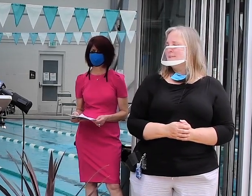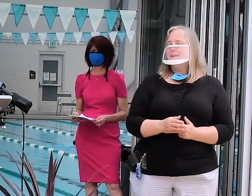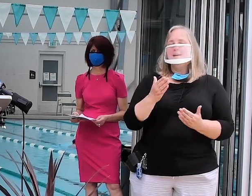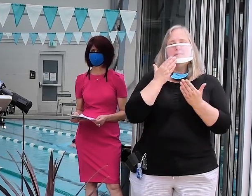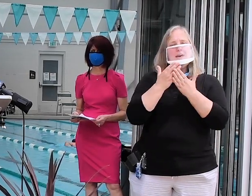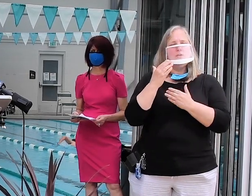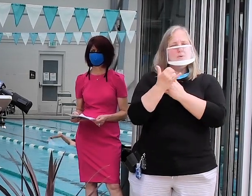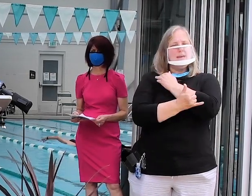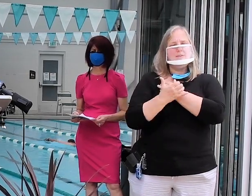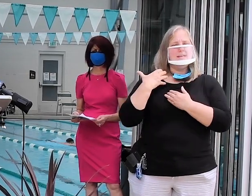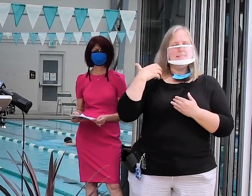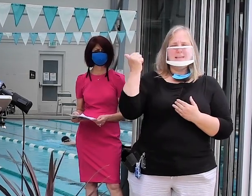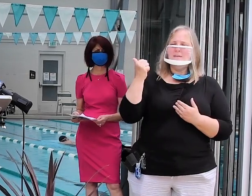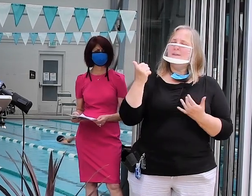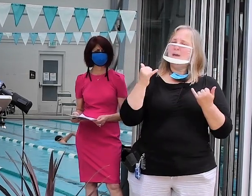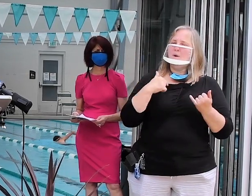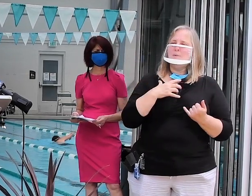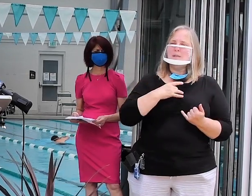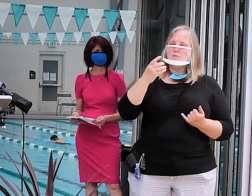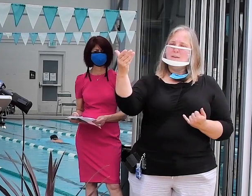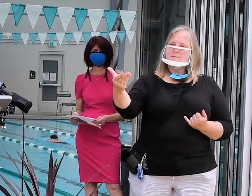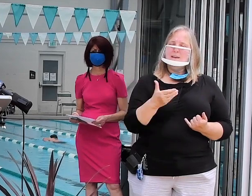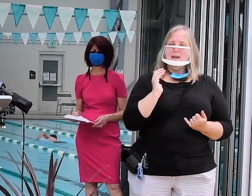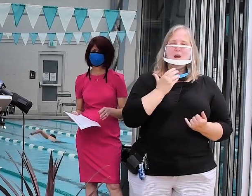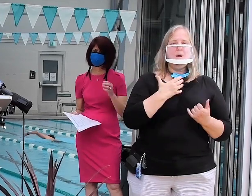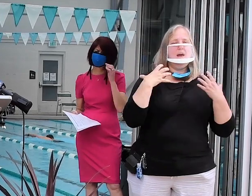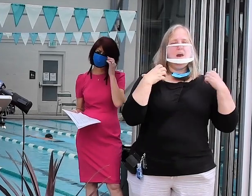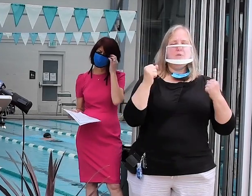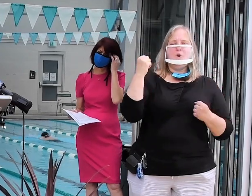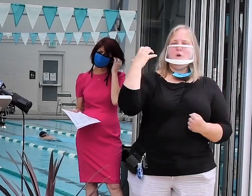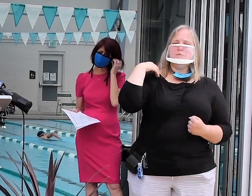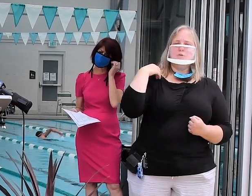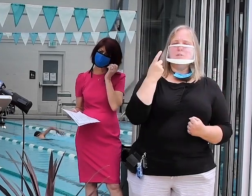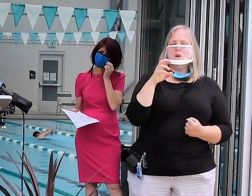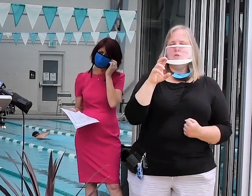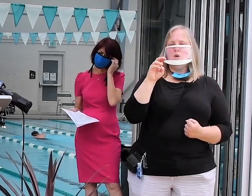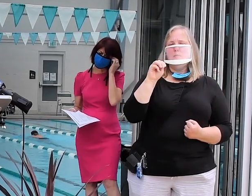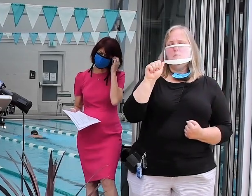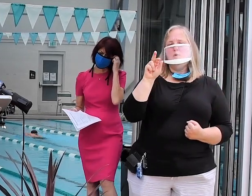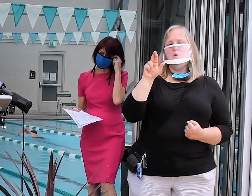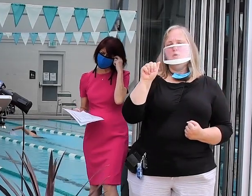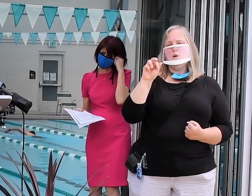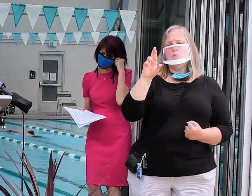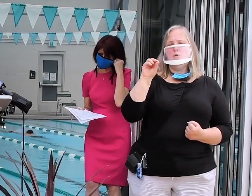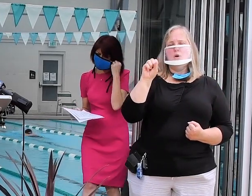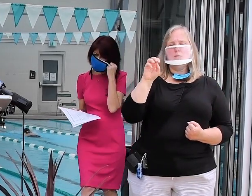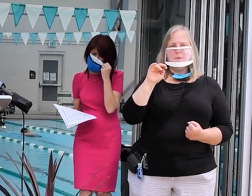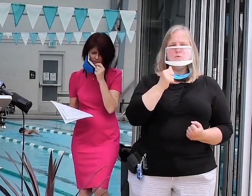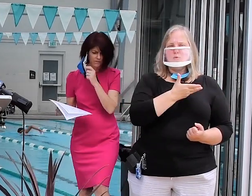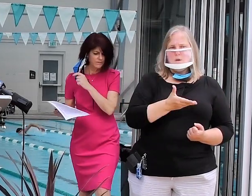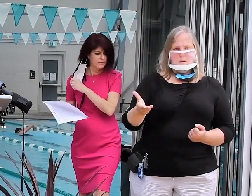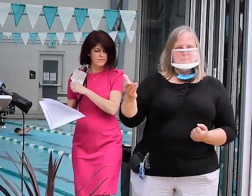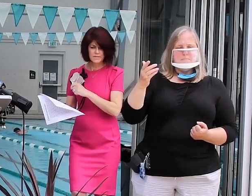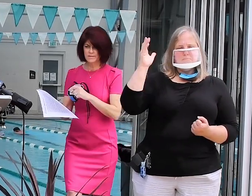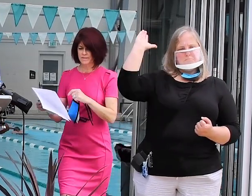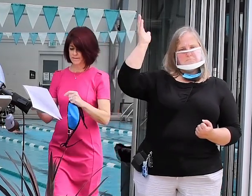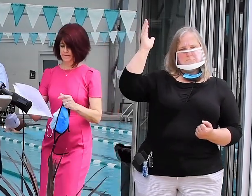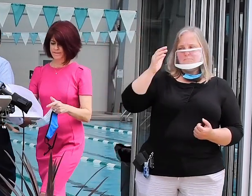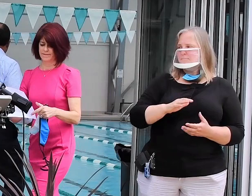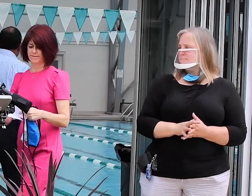Thank you, County Executive. Now I'd like to invite our Health Officer, Dr. Maura Rossman, to come up and say a few words.